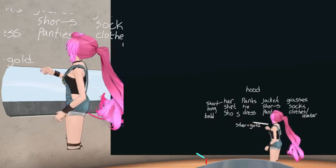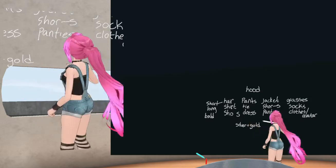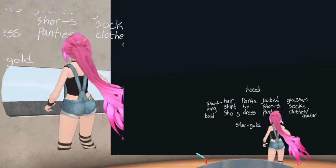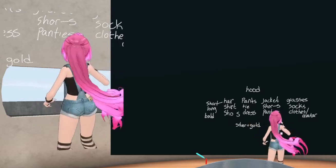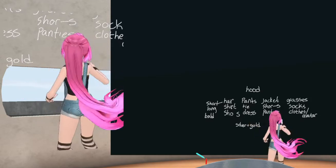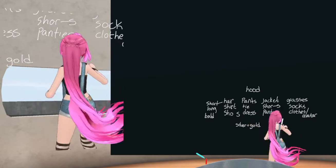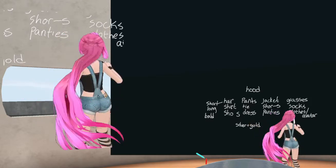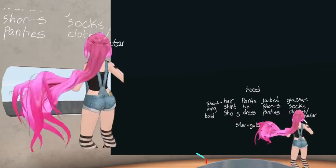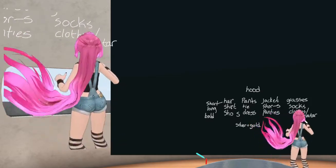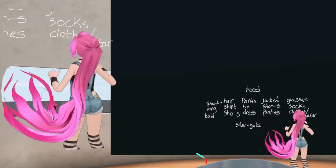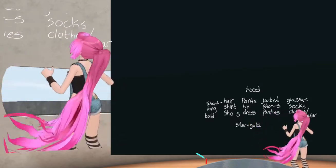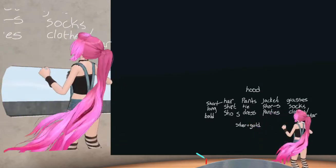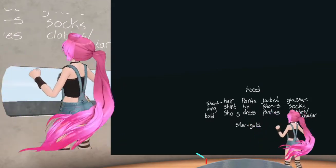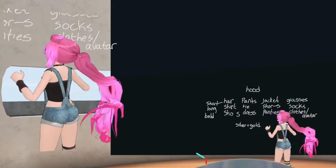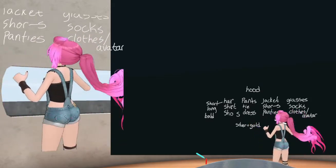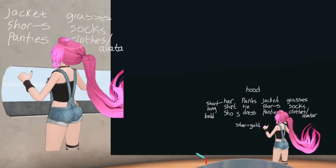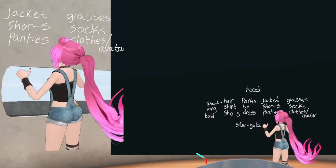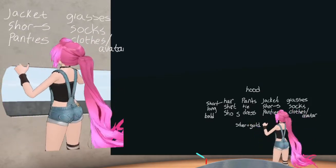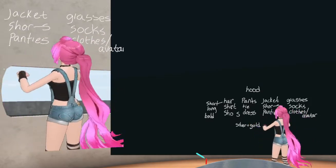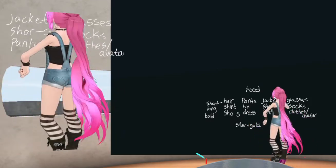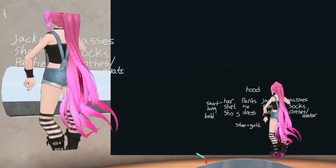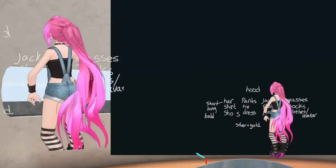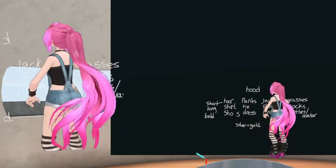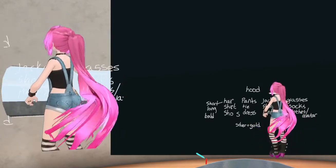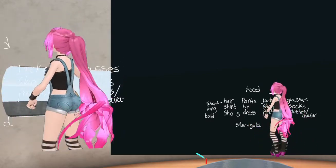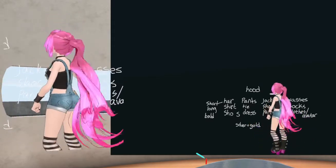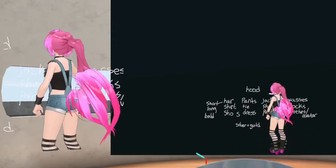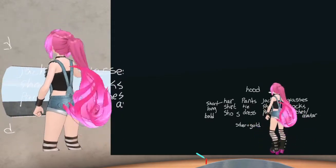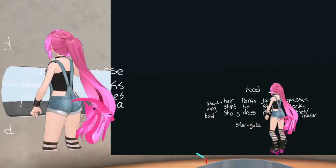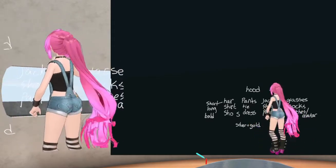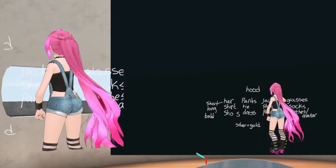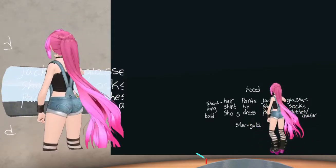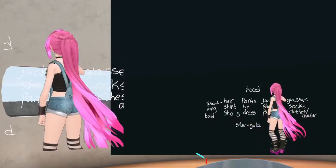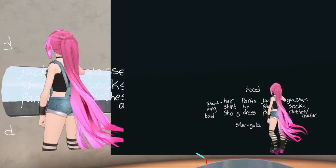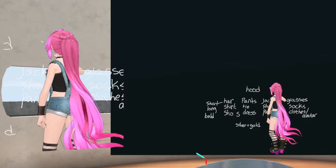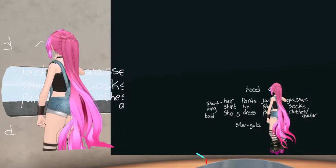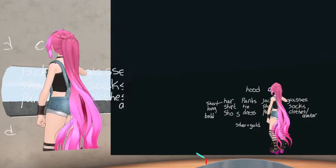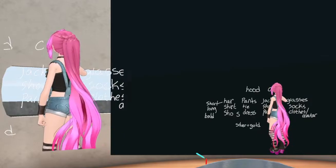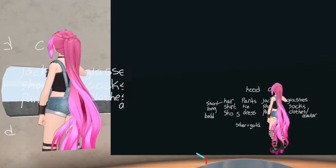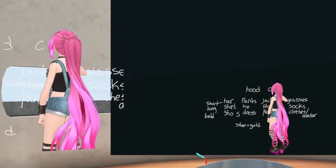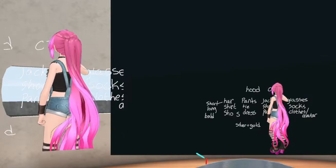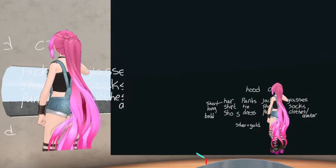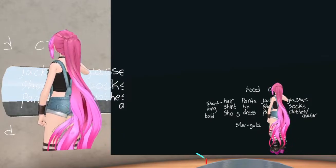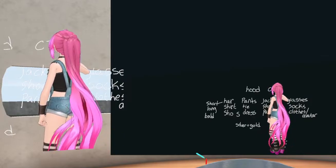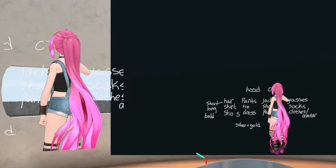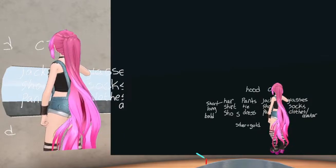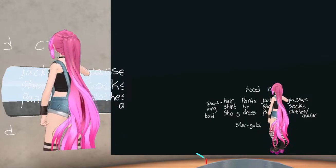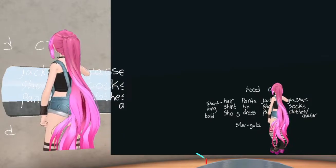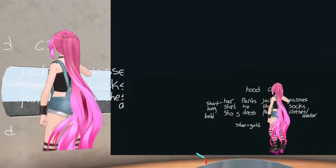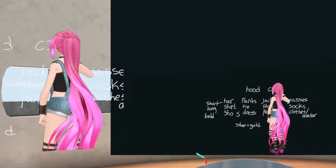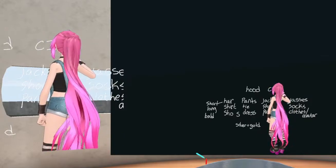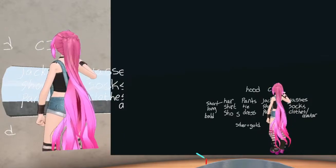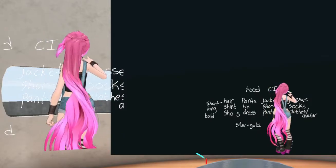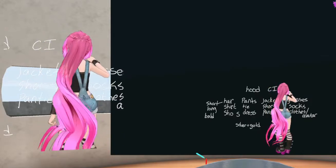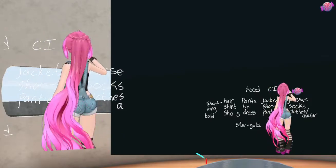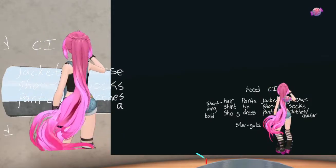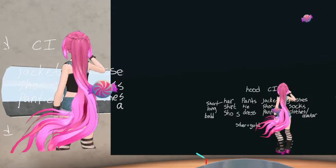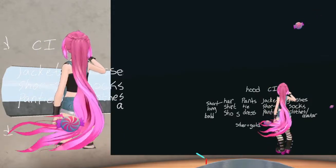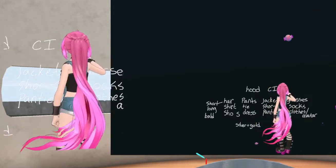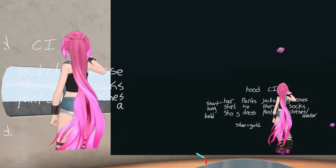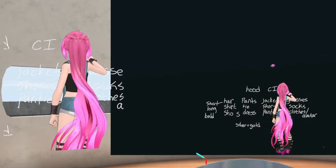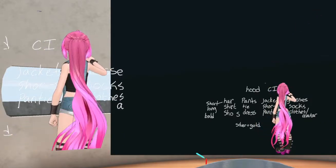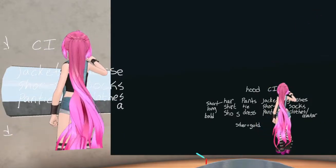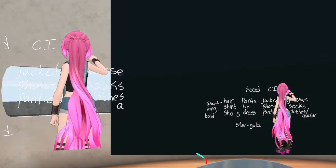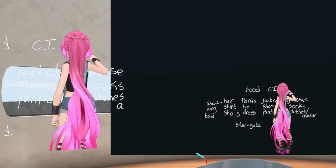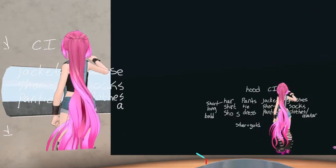Sure, that's a good way to describe somebody. I'll put it up here with hood, so it's not alone. Cochlear implant, because I am not going to spell that